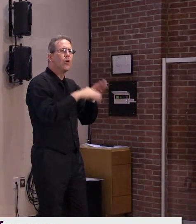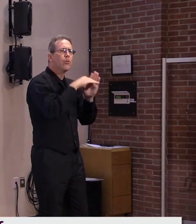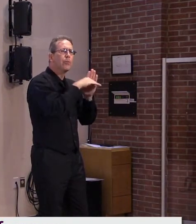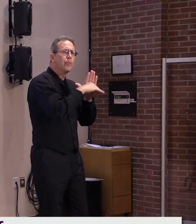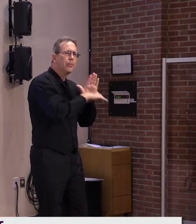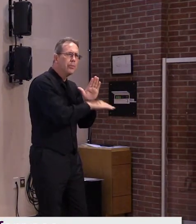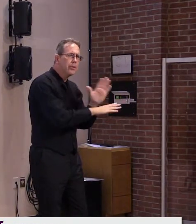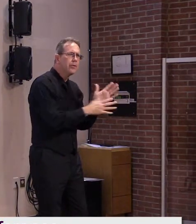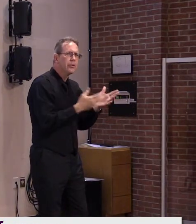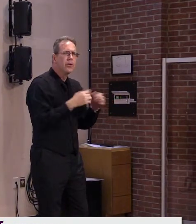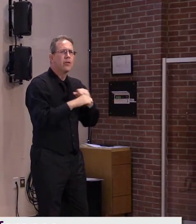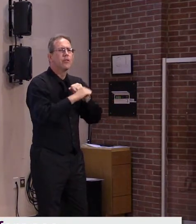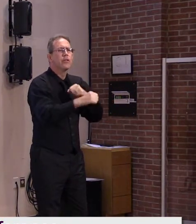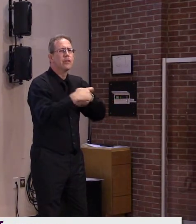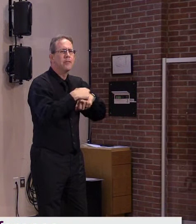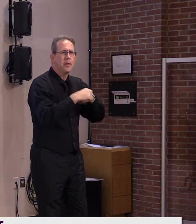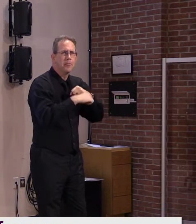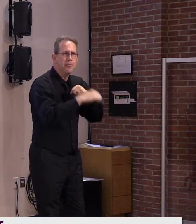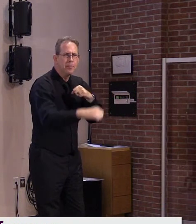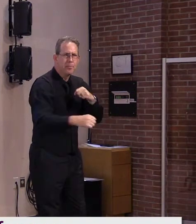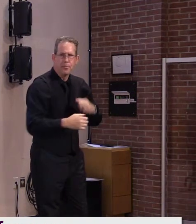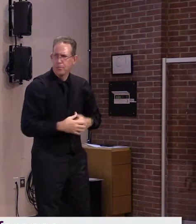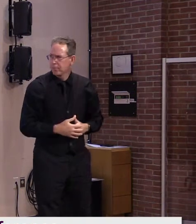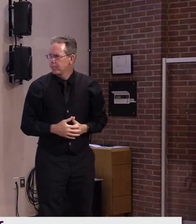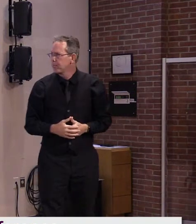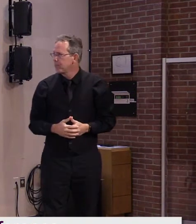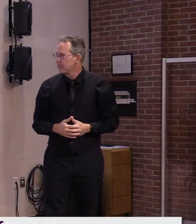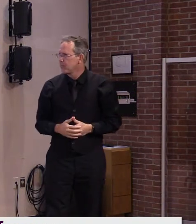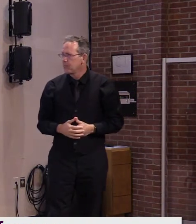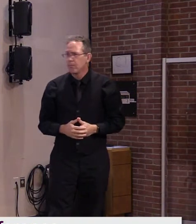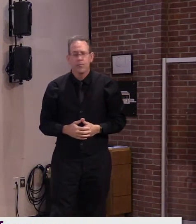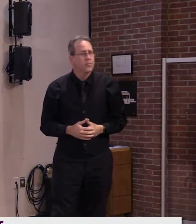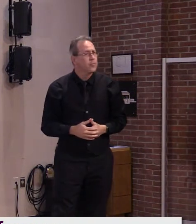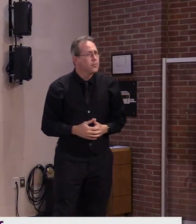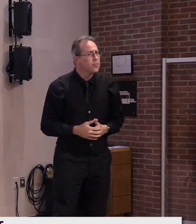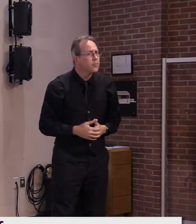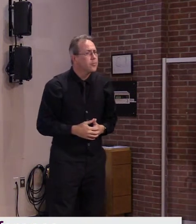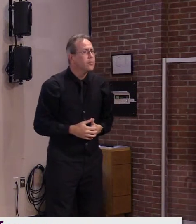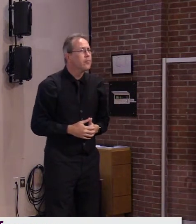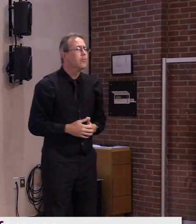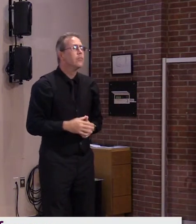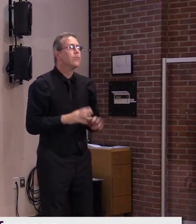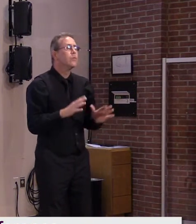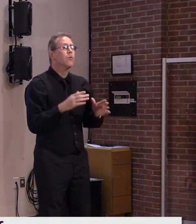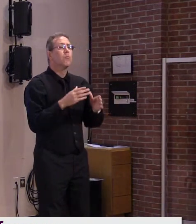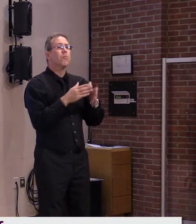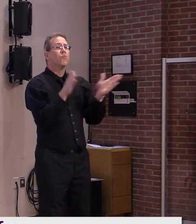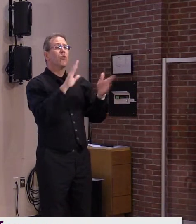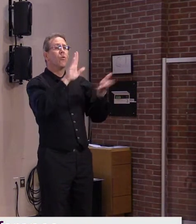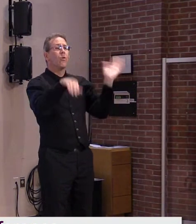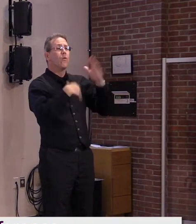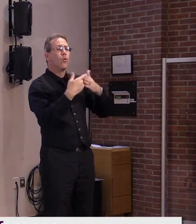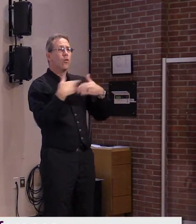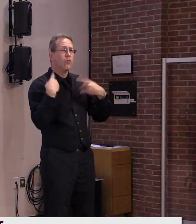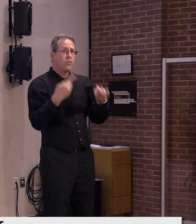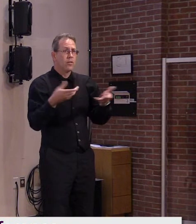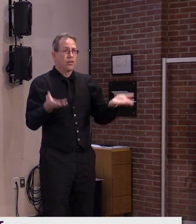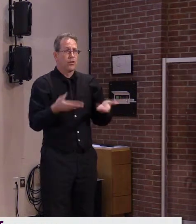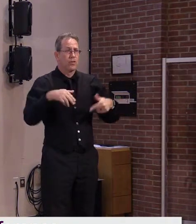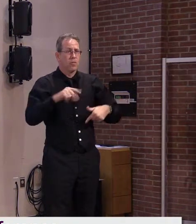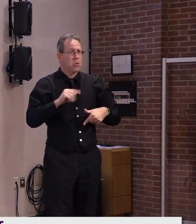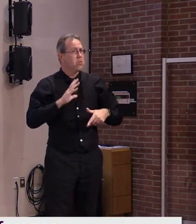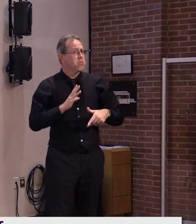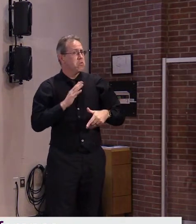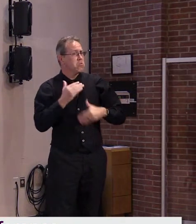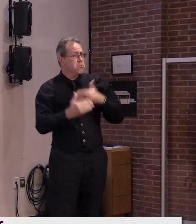New England and Vermont that are highly vaccinated. But again, an encouraging sign when you look both in these highly vaccinated states on